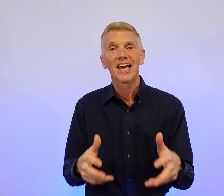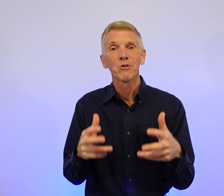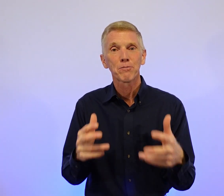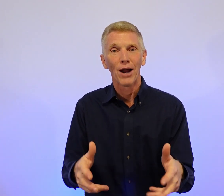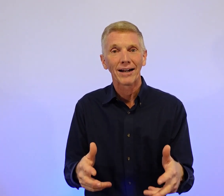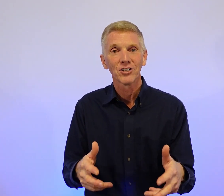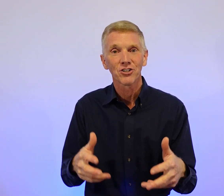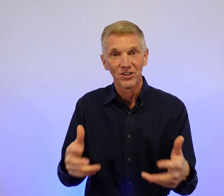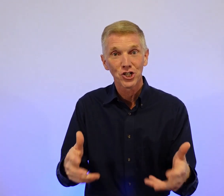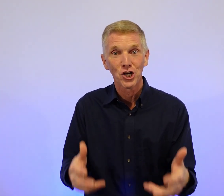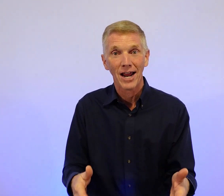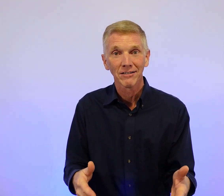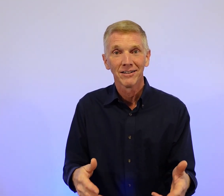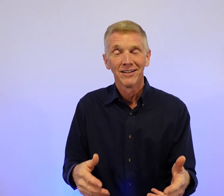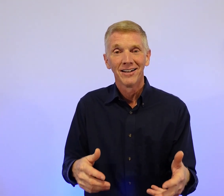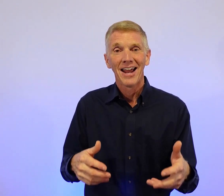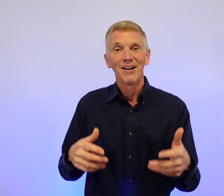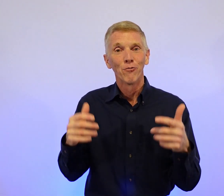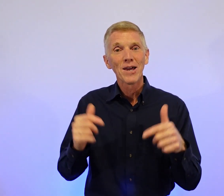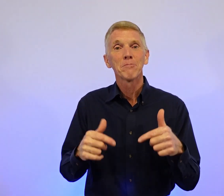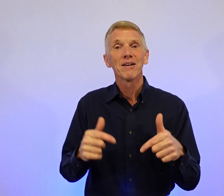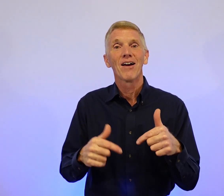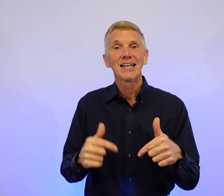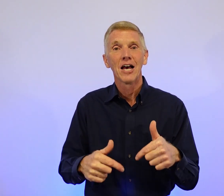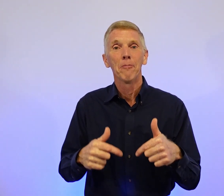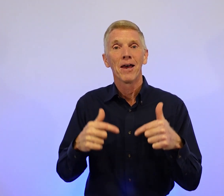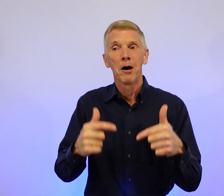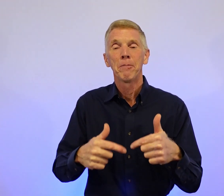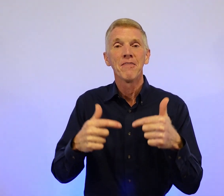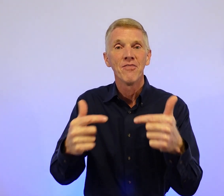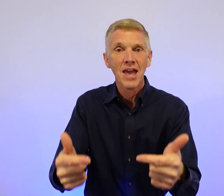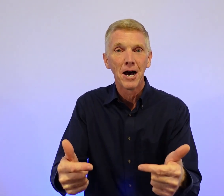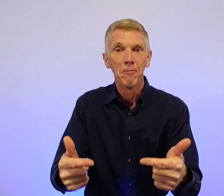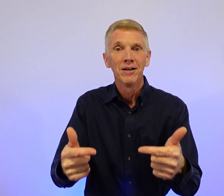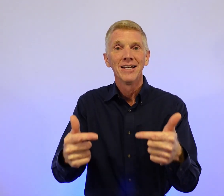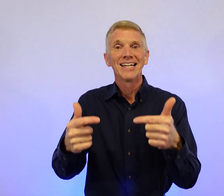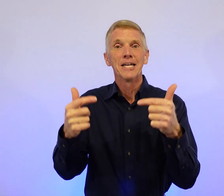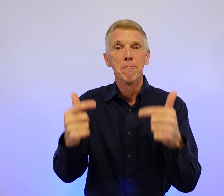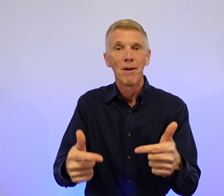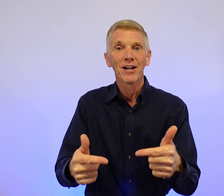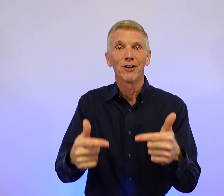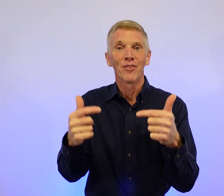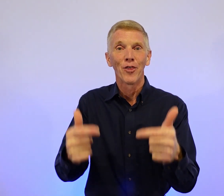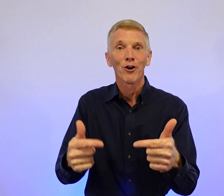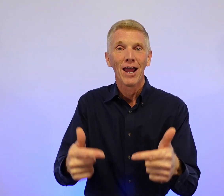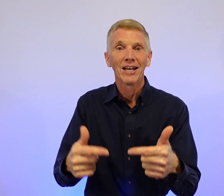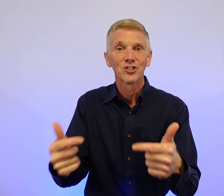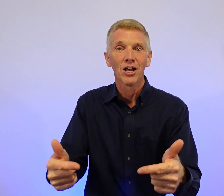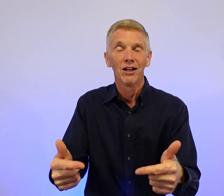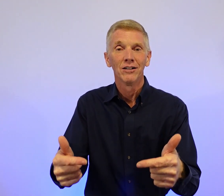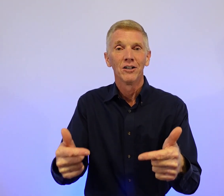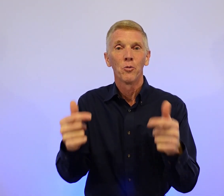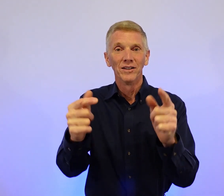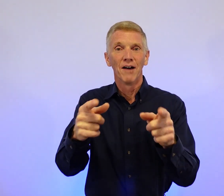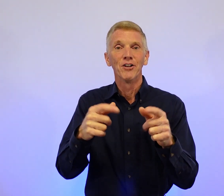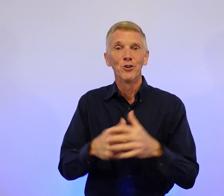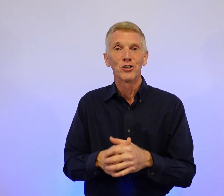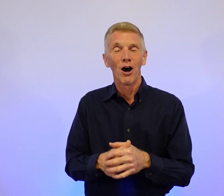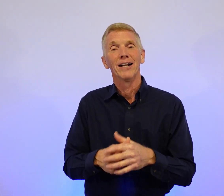Language Practice, this channel. And if we can be of any help helping them get better at their ASL, we'd love to do so. All right,